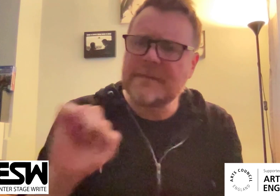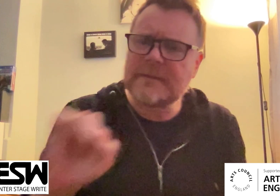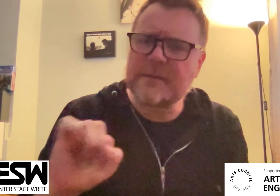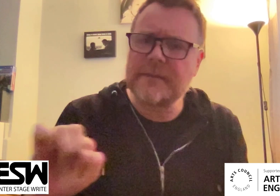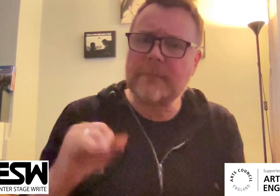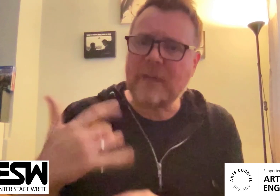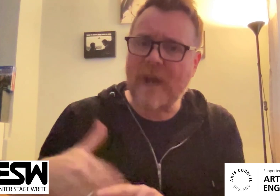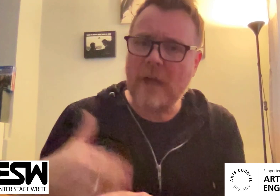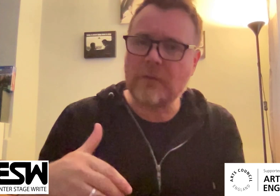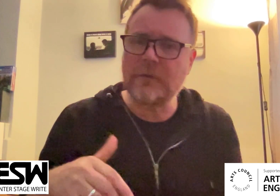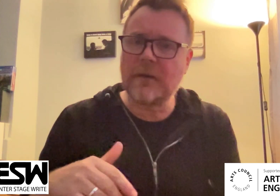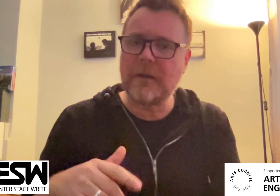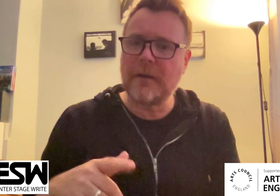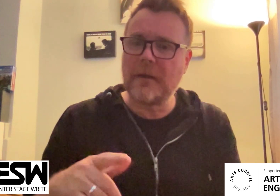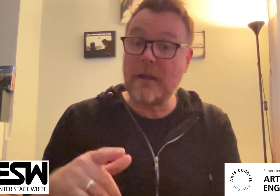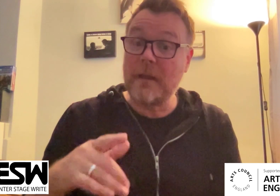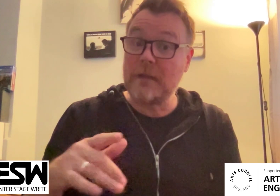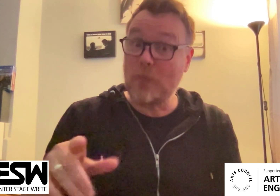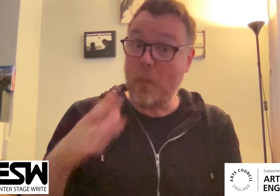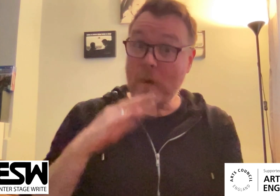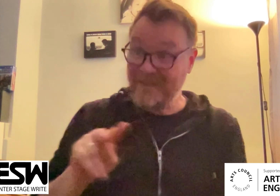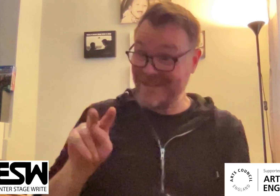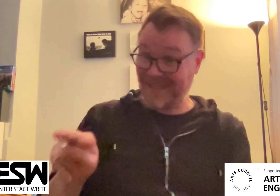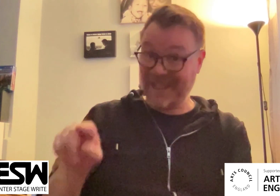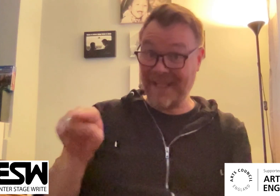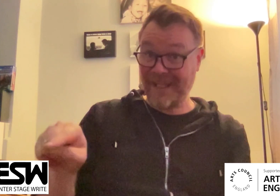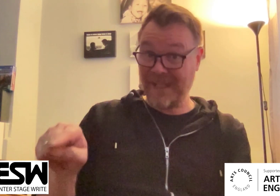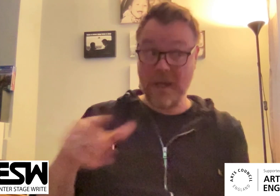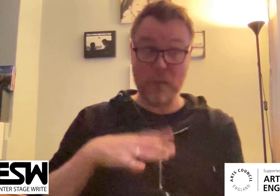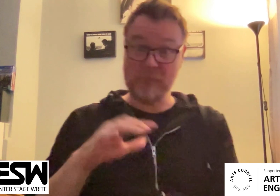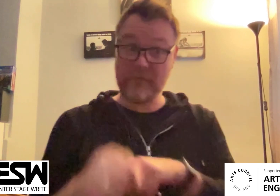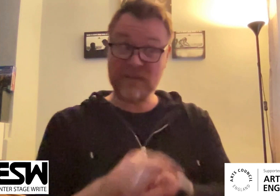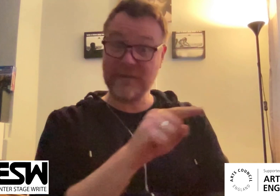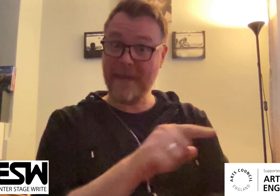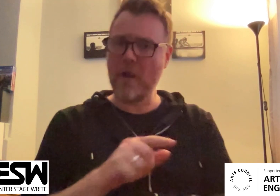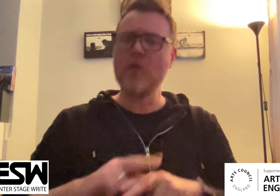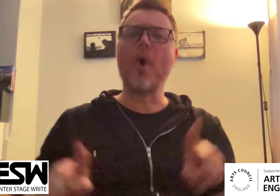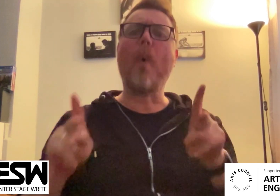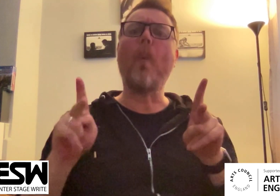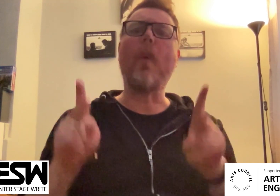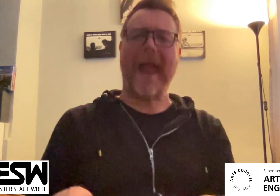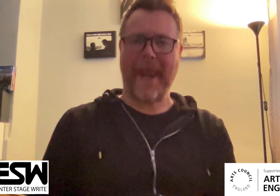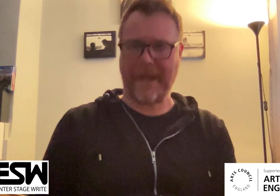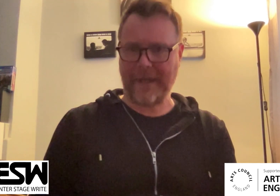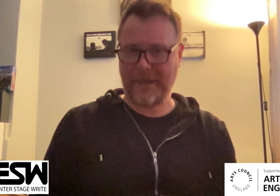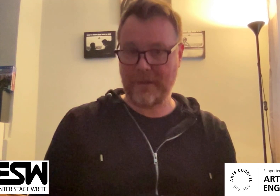What's his background? So when we see him and we see him going, he's going to get revenge on the bad guy,